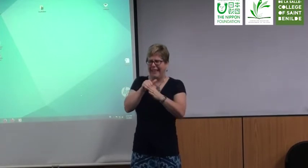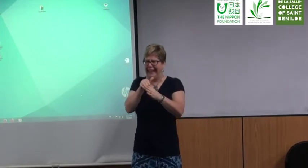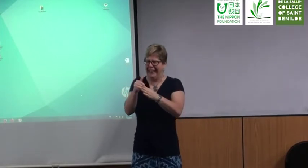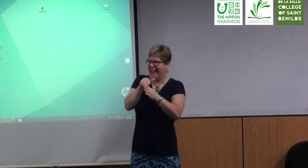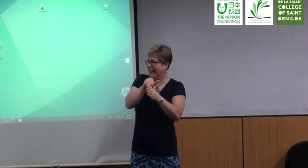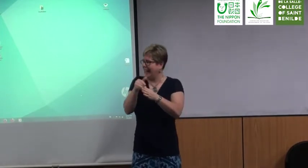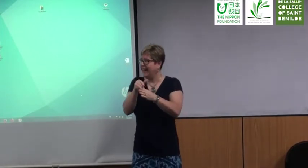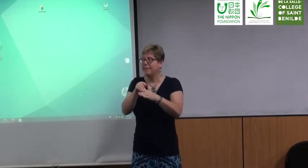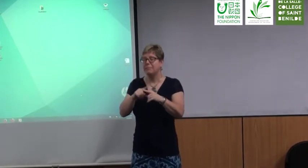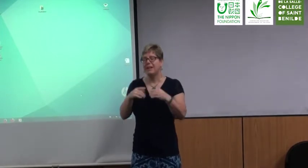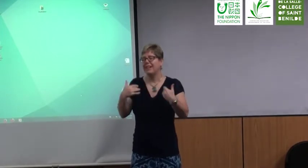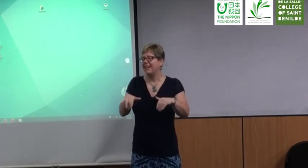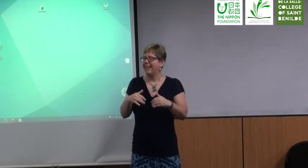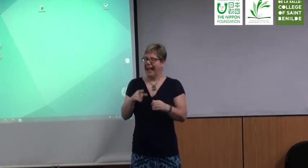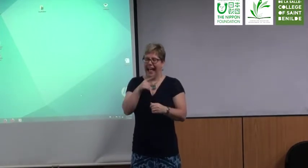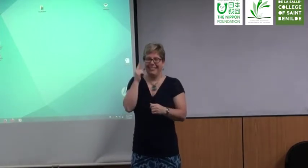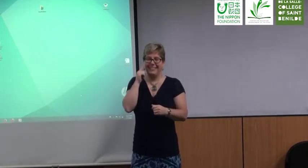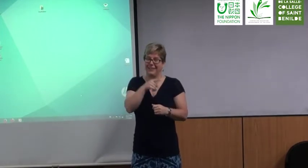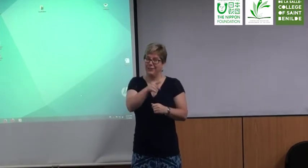world.